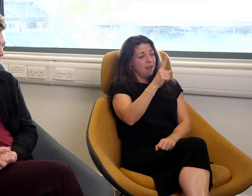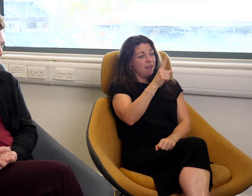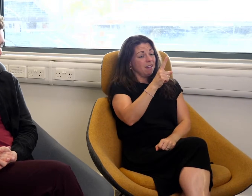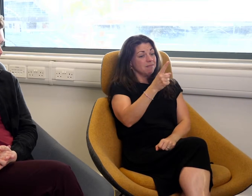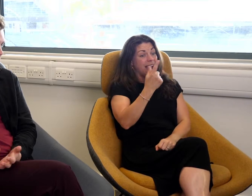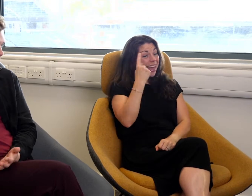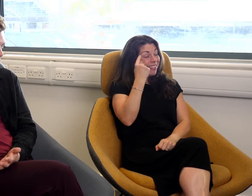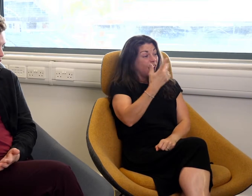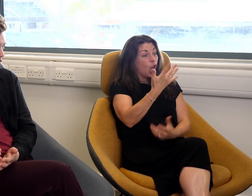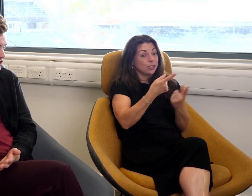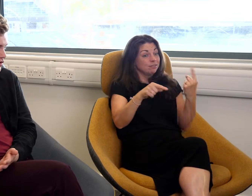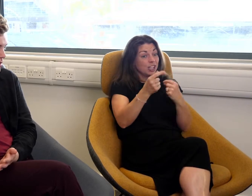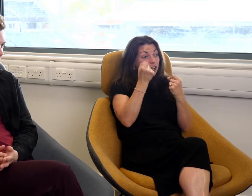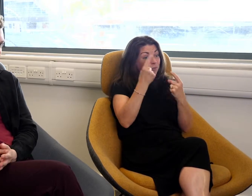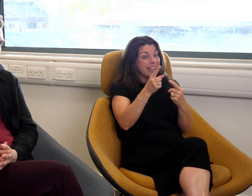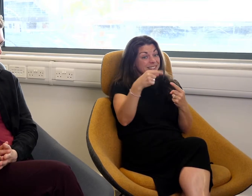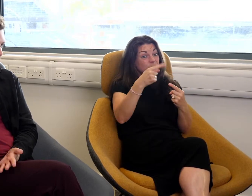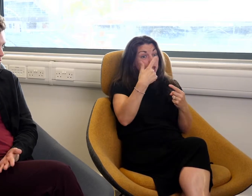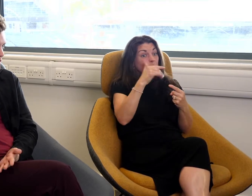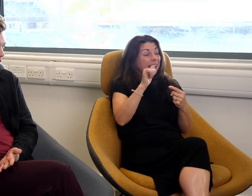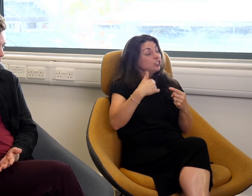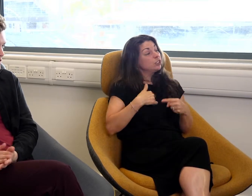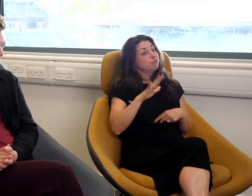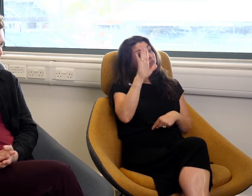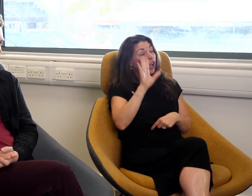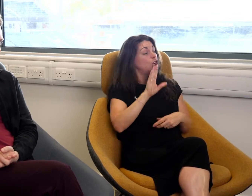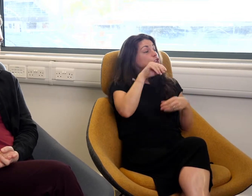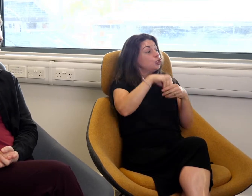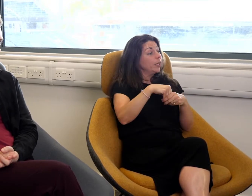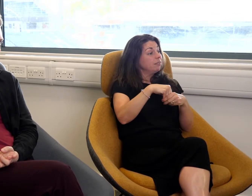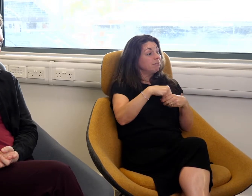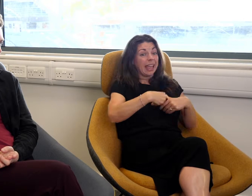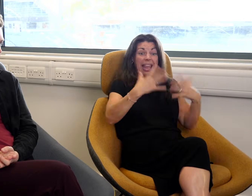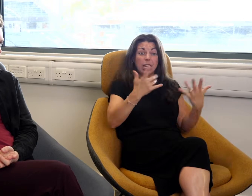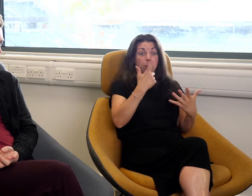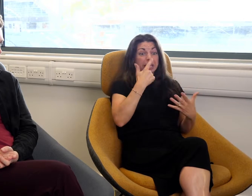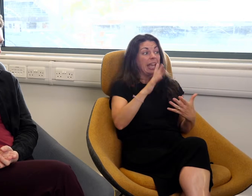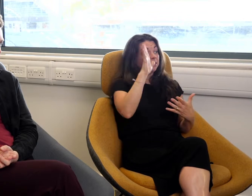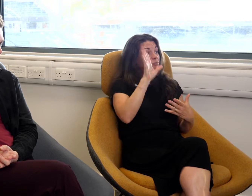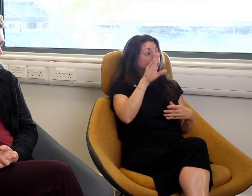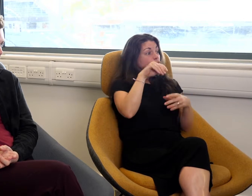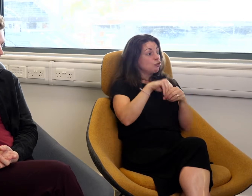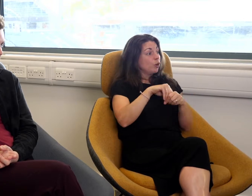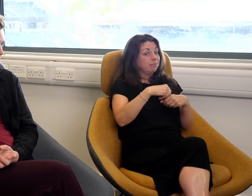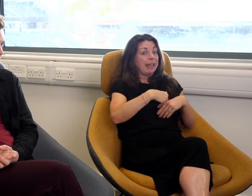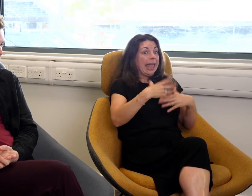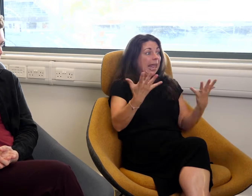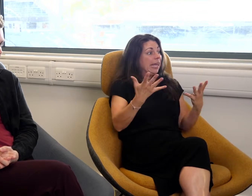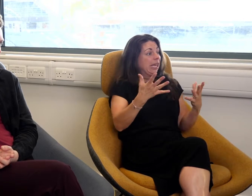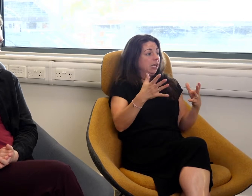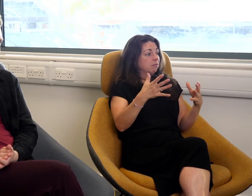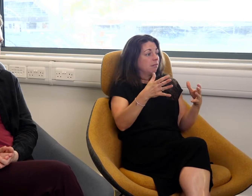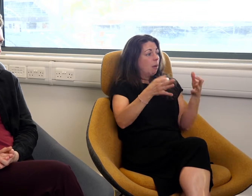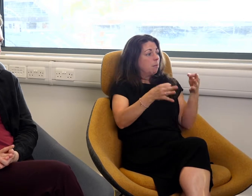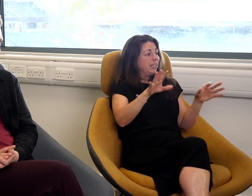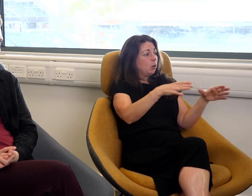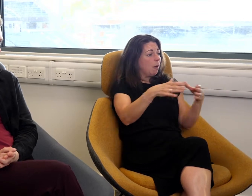party is something that you can do, open to very much anybody, and you know, there's a real kind of drive and push